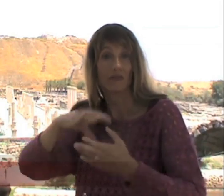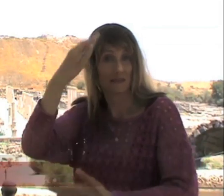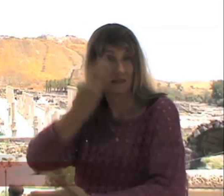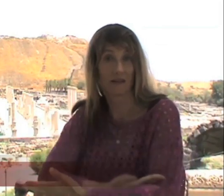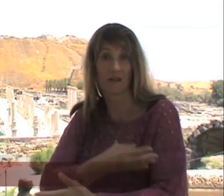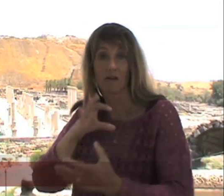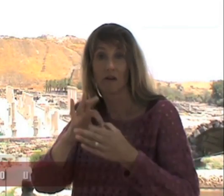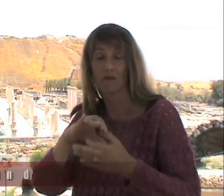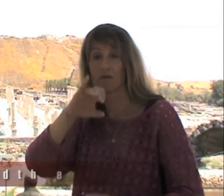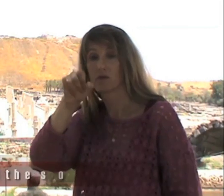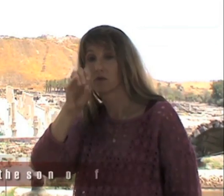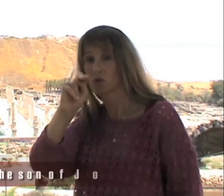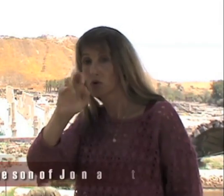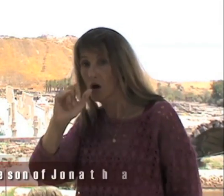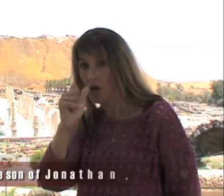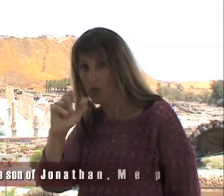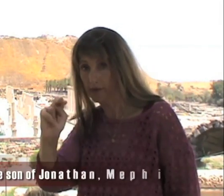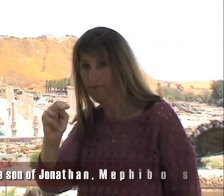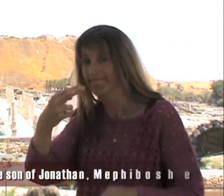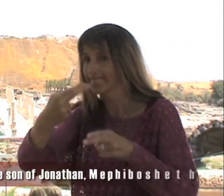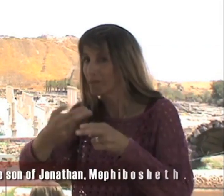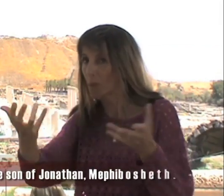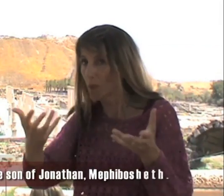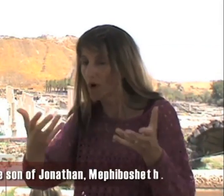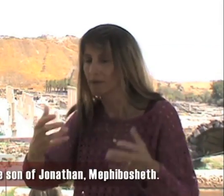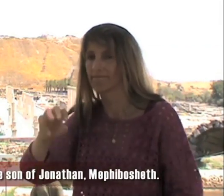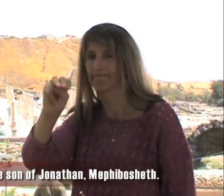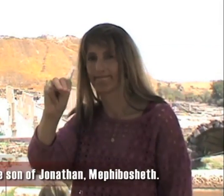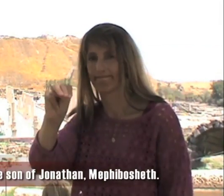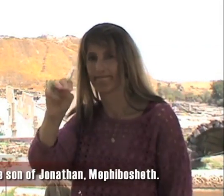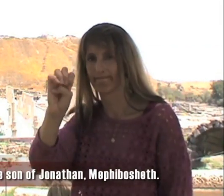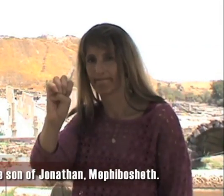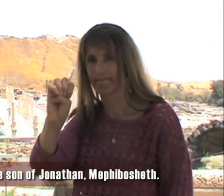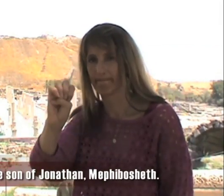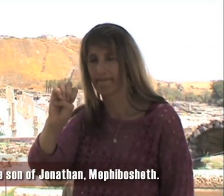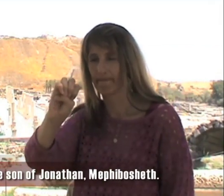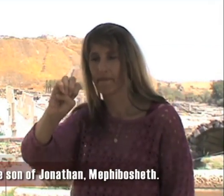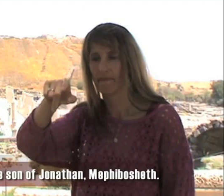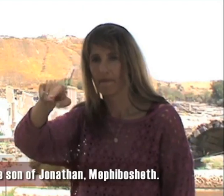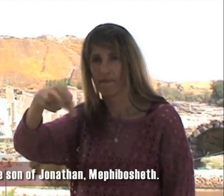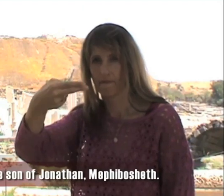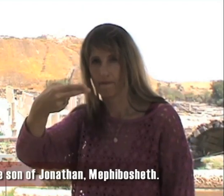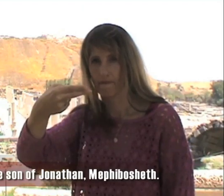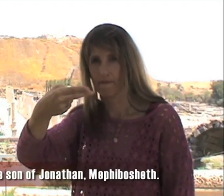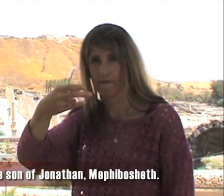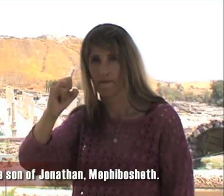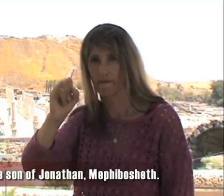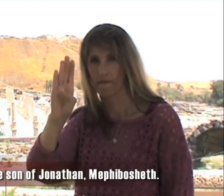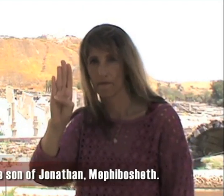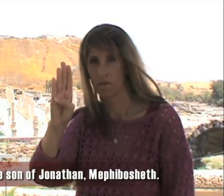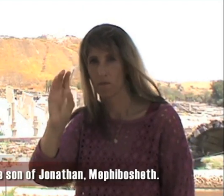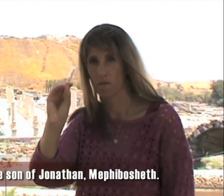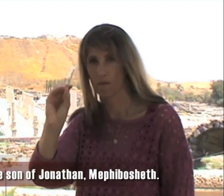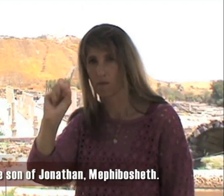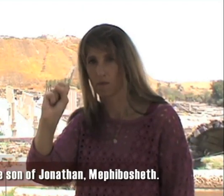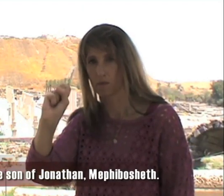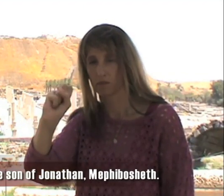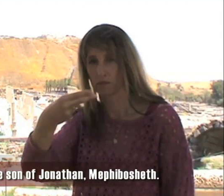the son of Jonathan, and his name was Mephibosheth. And we find that in